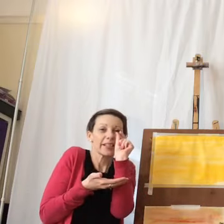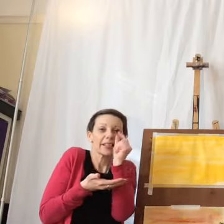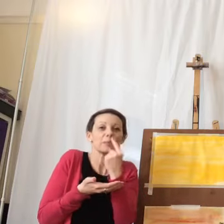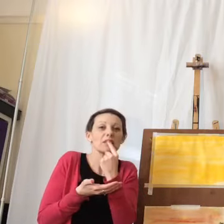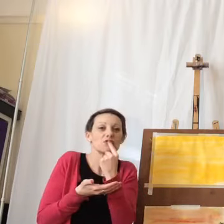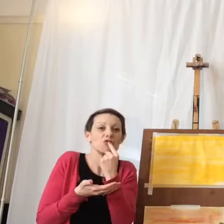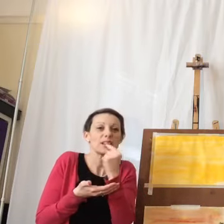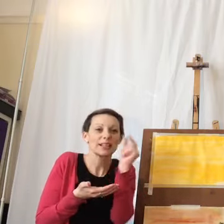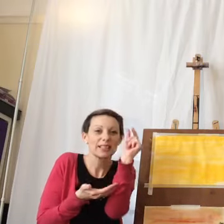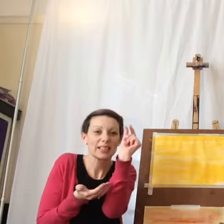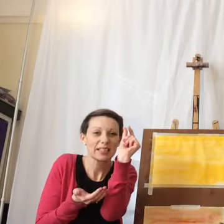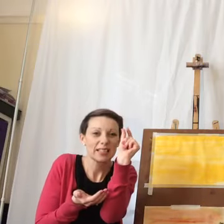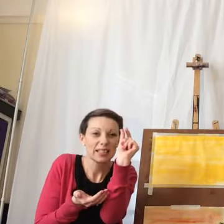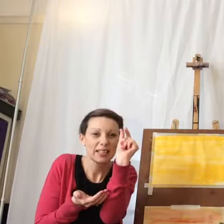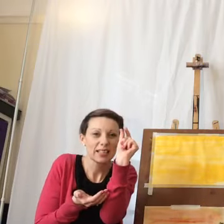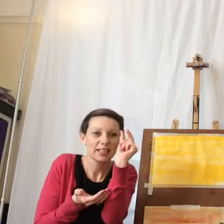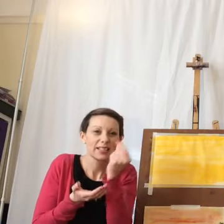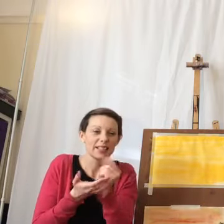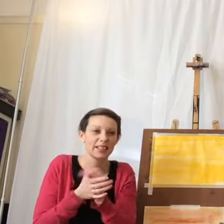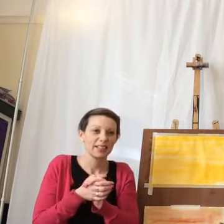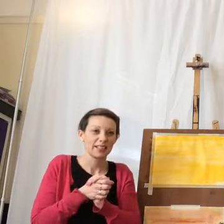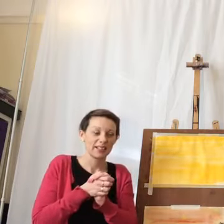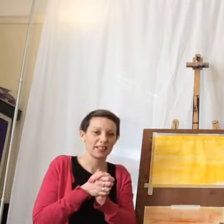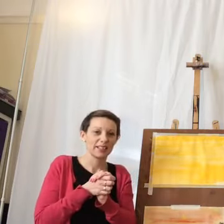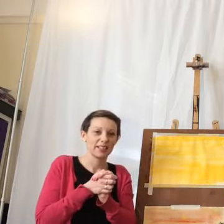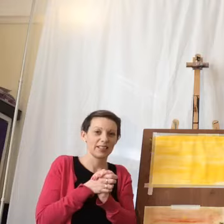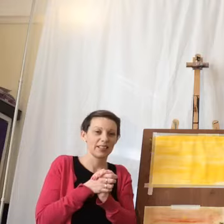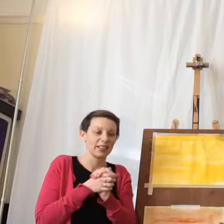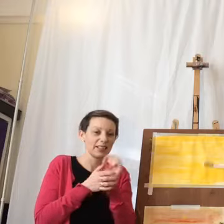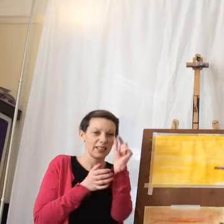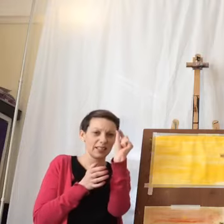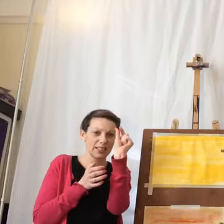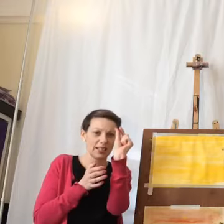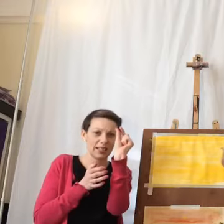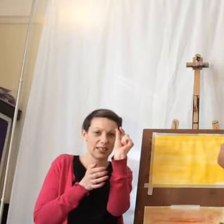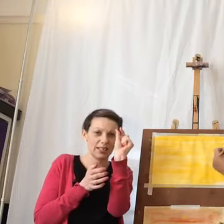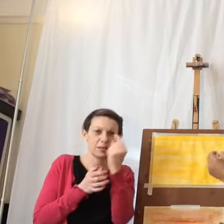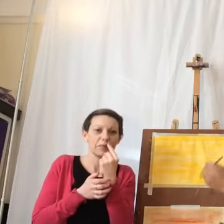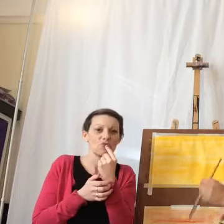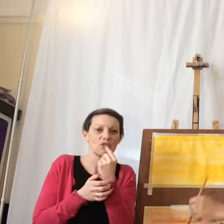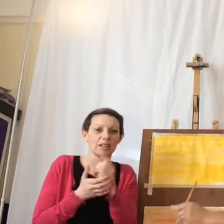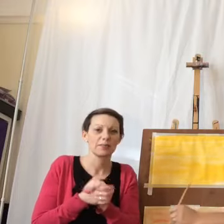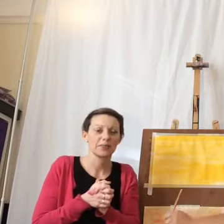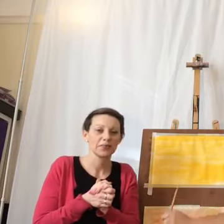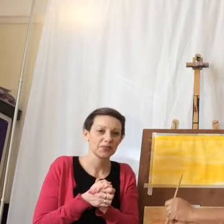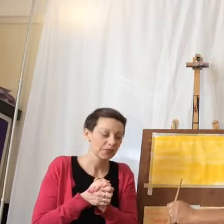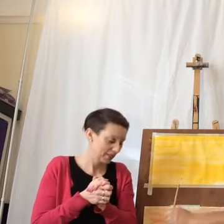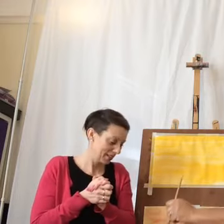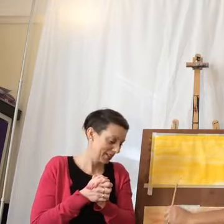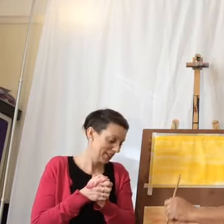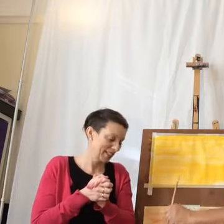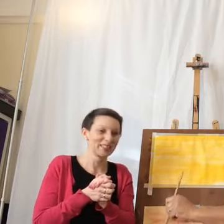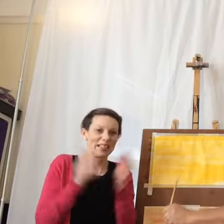little bit of red. I know it's a big brush, but it's not very much red on there. Maybe that is too